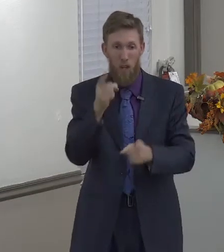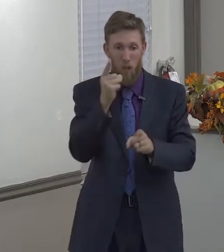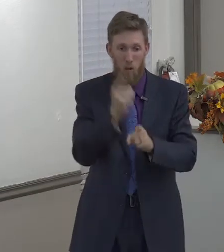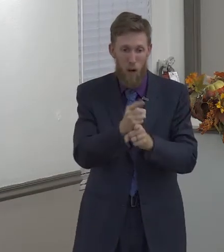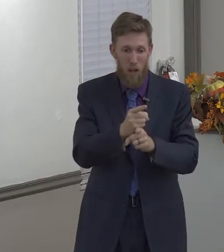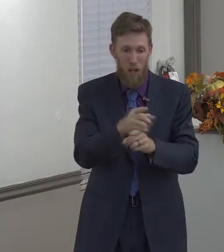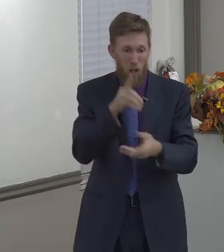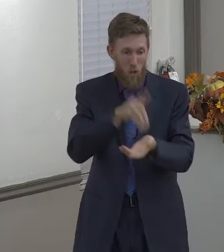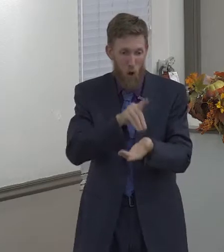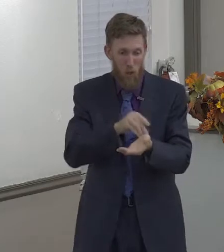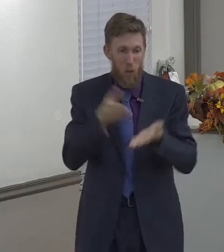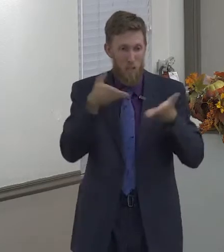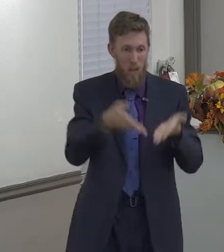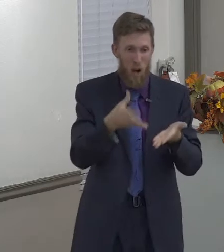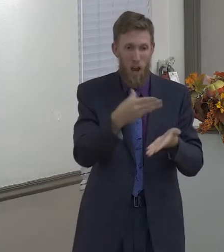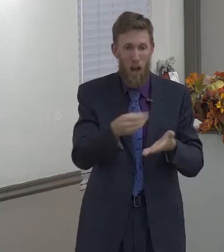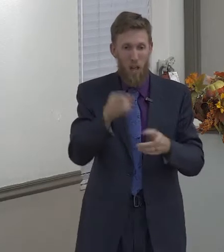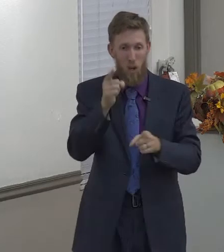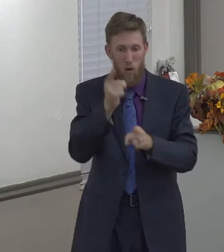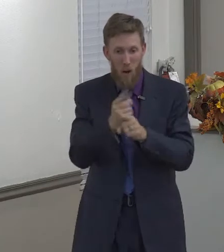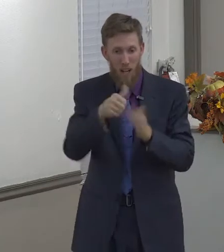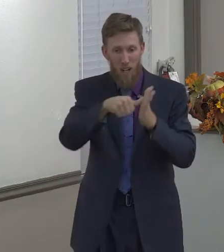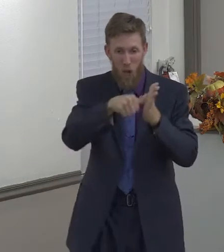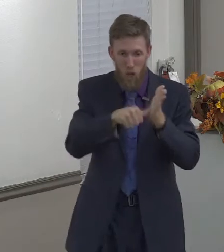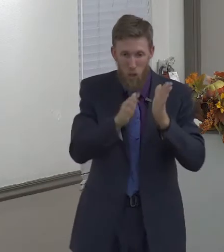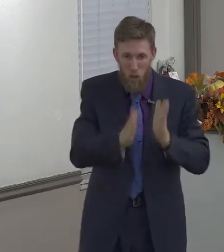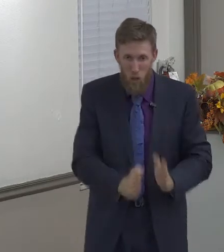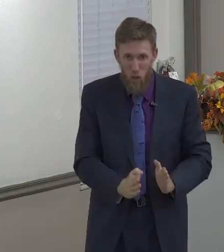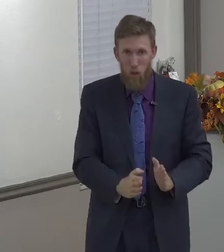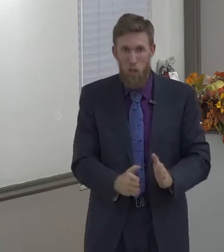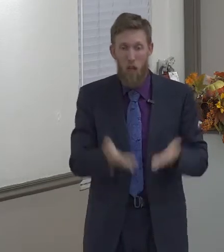How many critical words do you think he'd have for that surgeon?